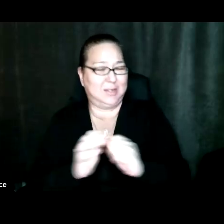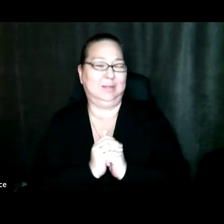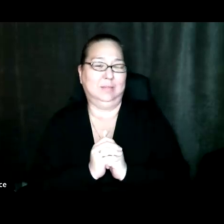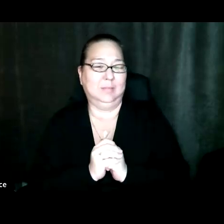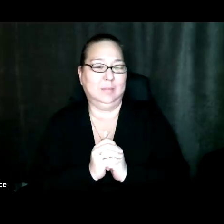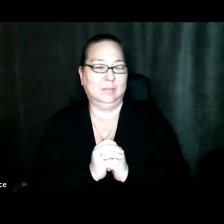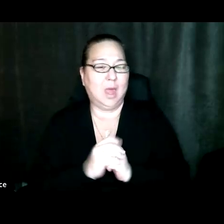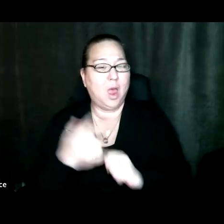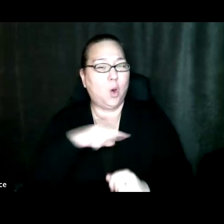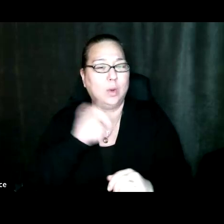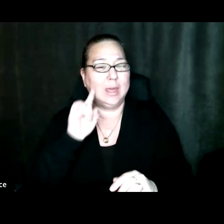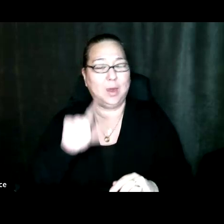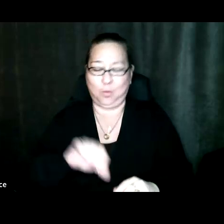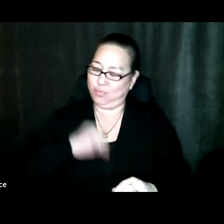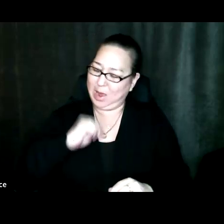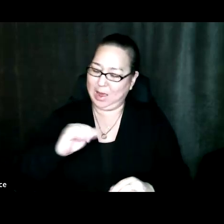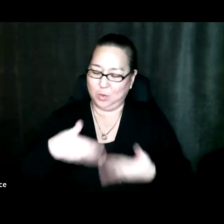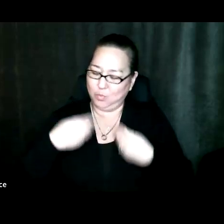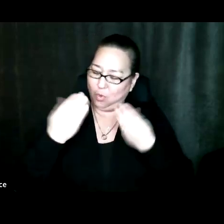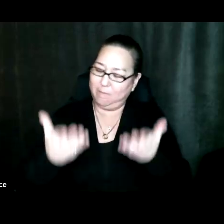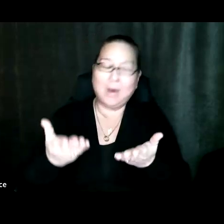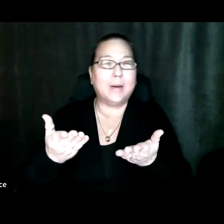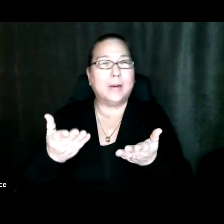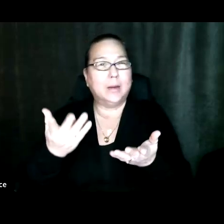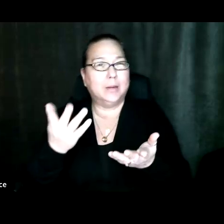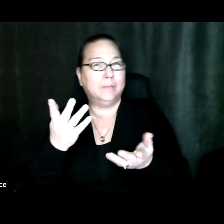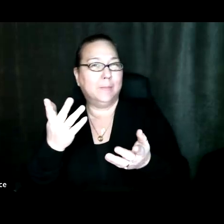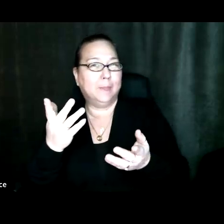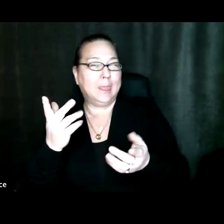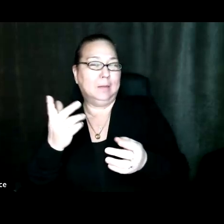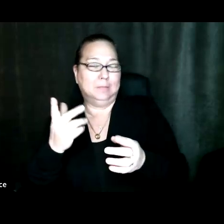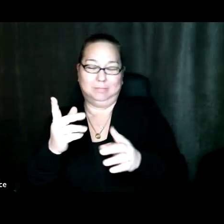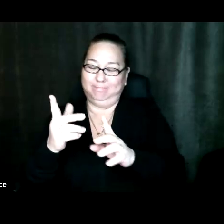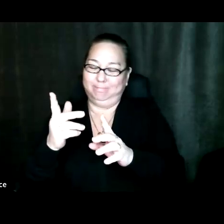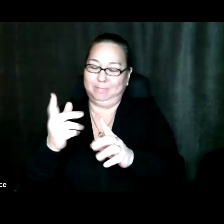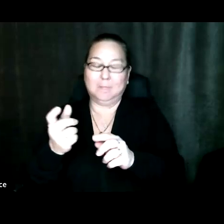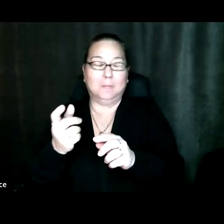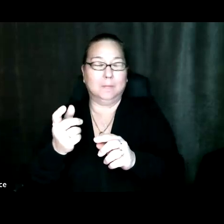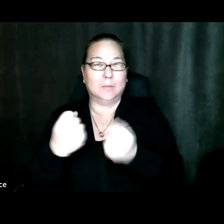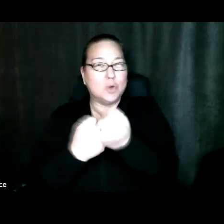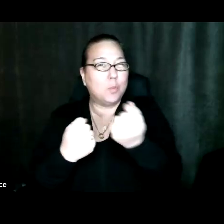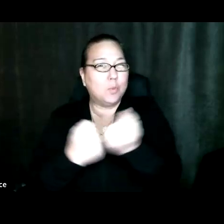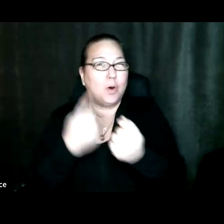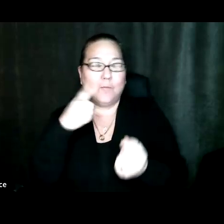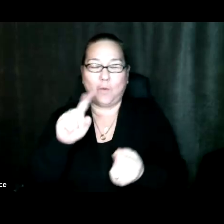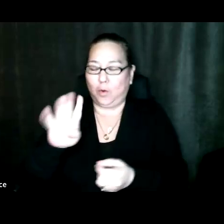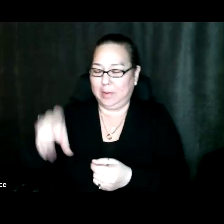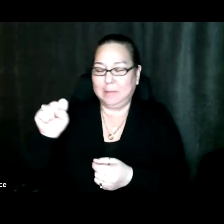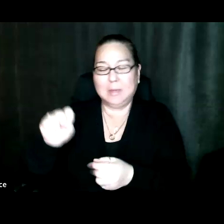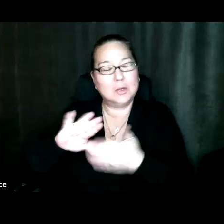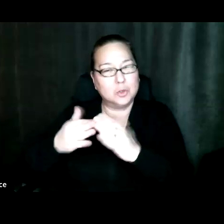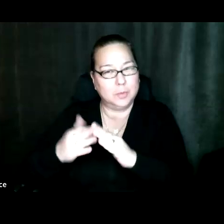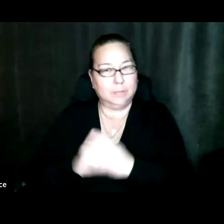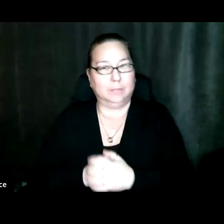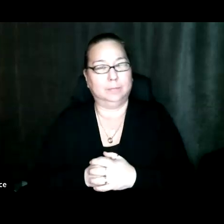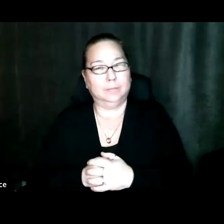we can bring in perspective that reflects the students and families of our BPS community. Retaining current staff will mean that resources